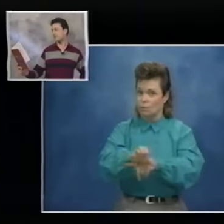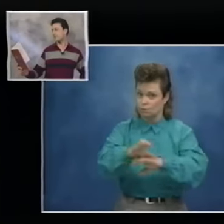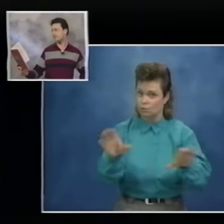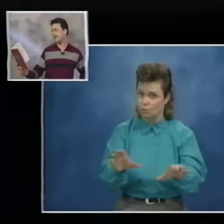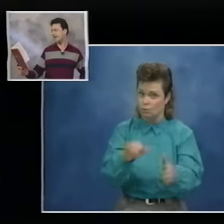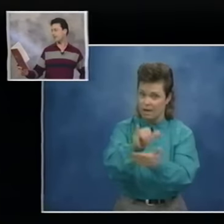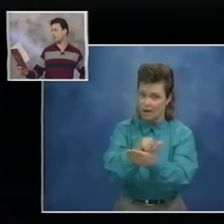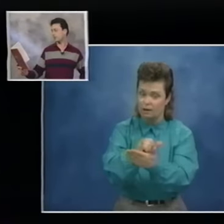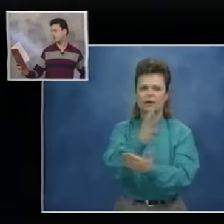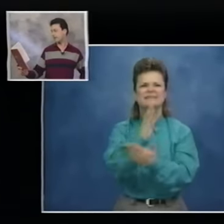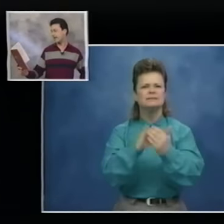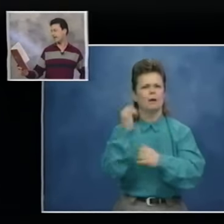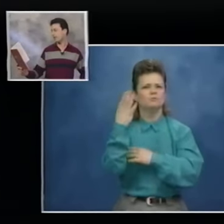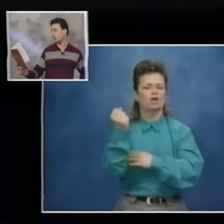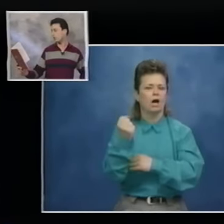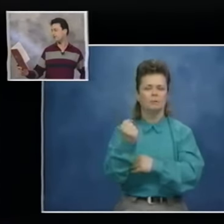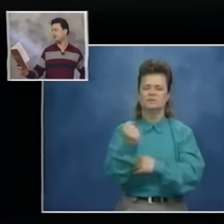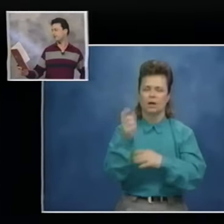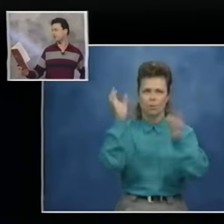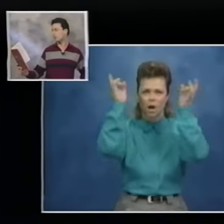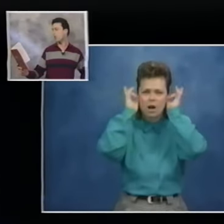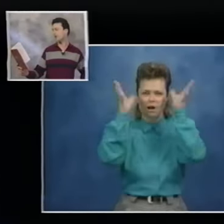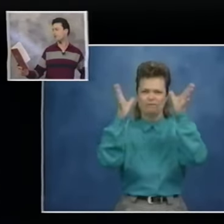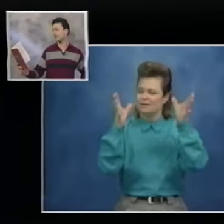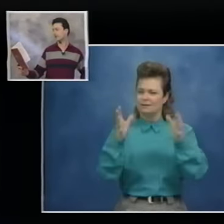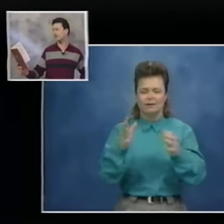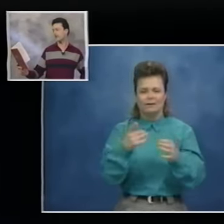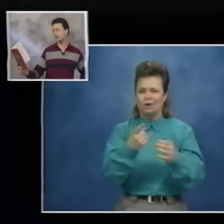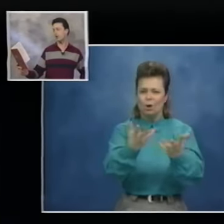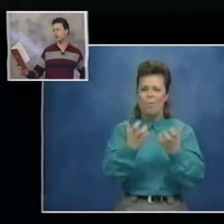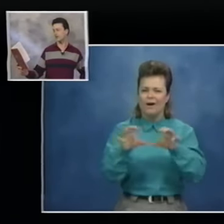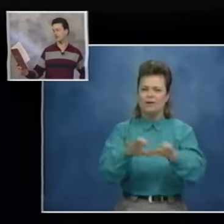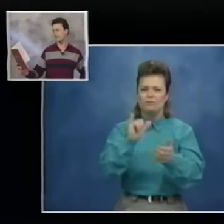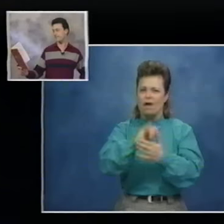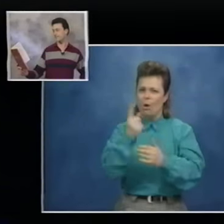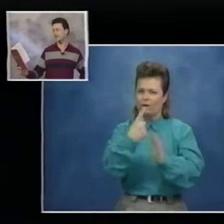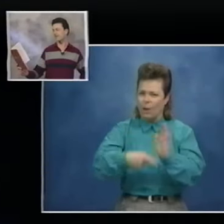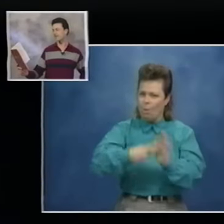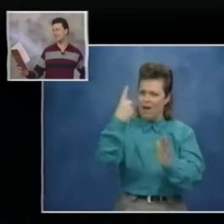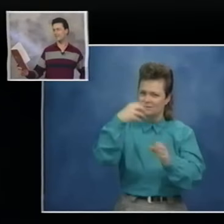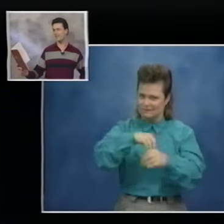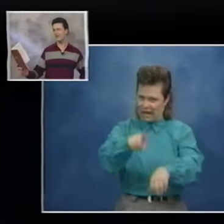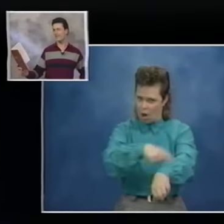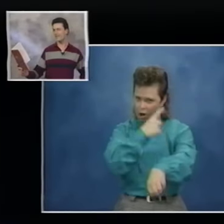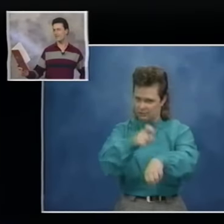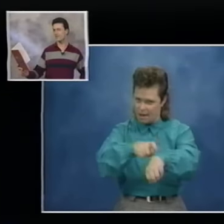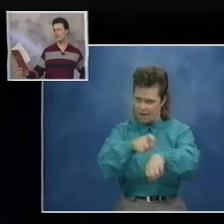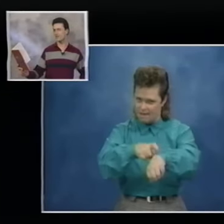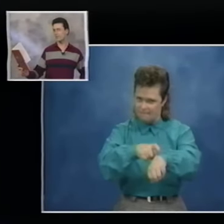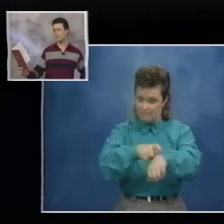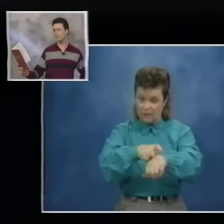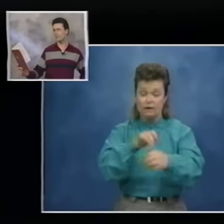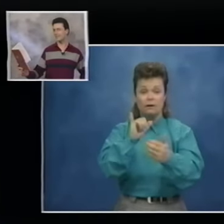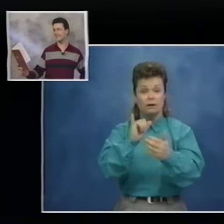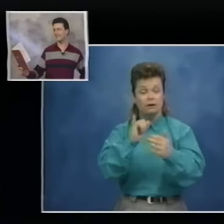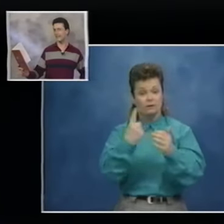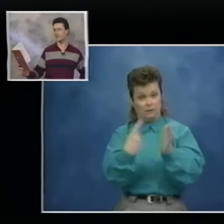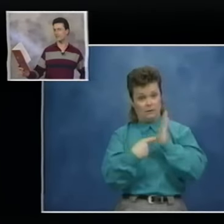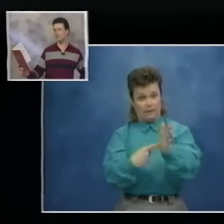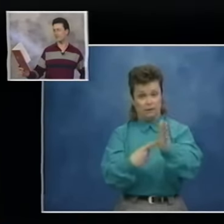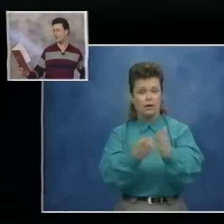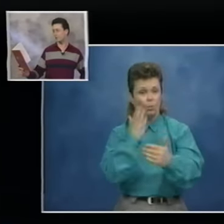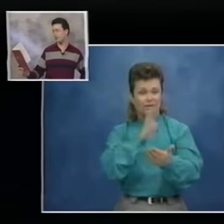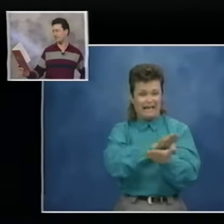jobs that it paid only to do once in a long time. And among them was cleaning